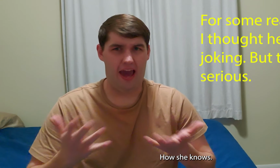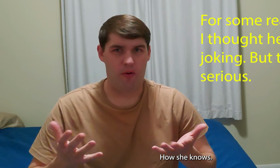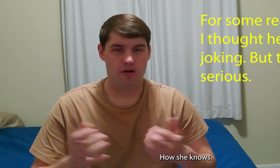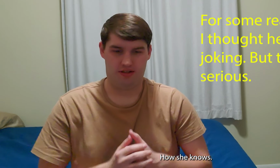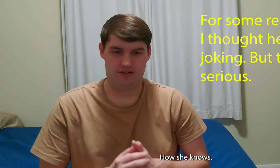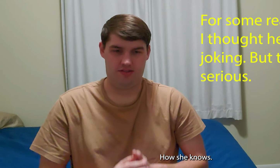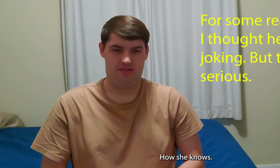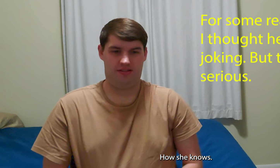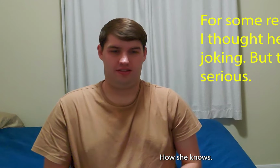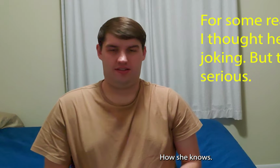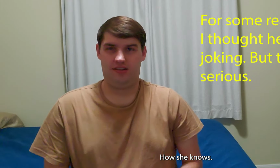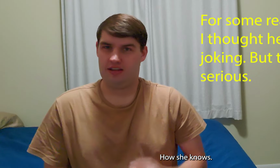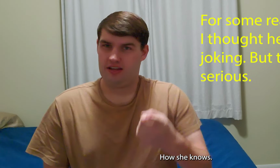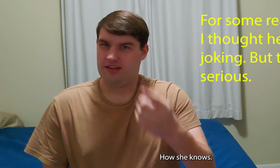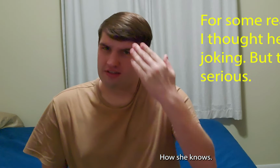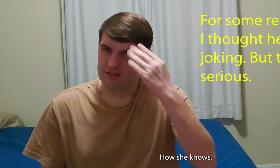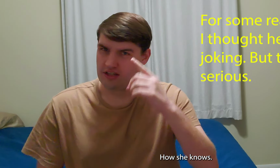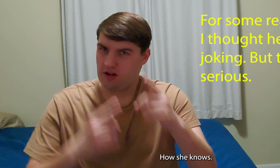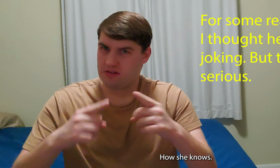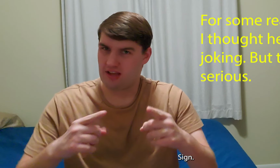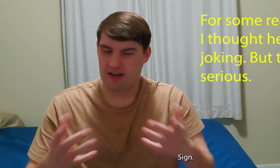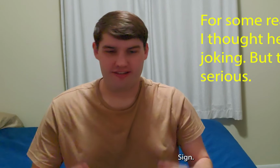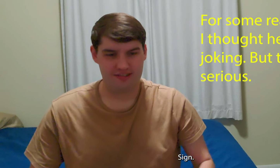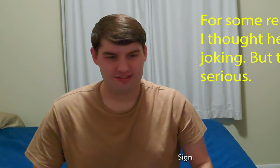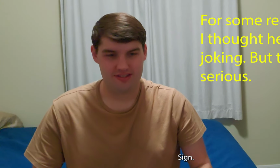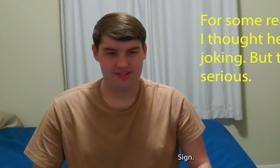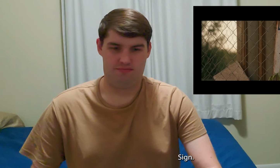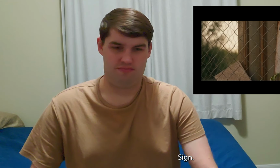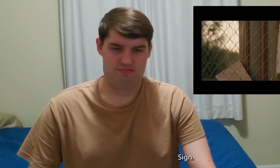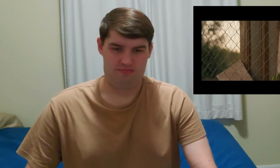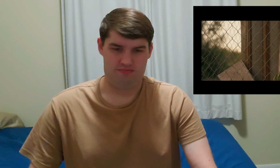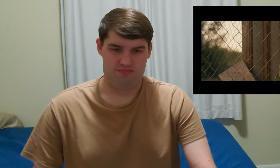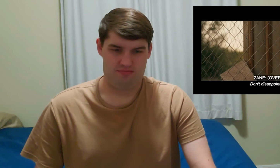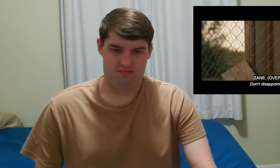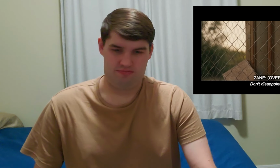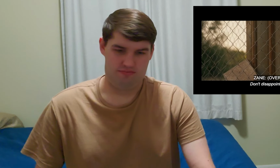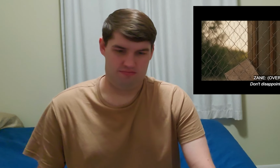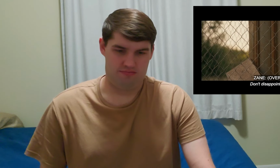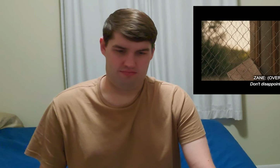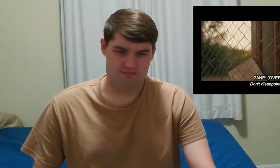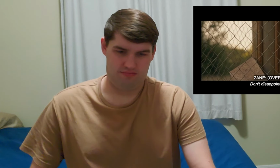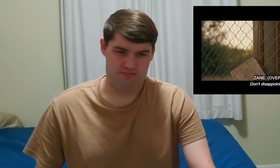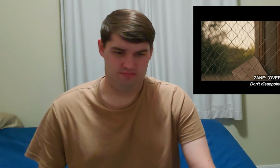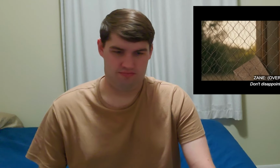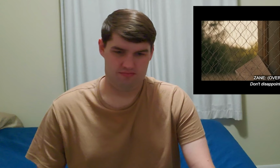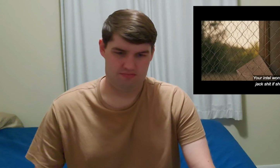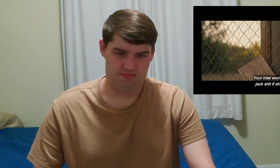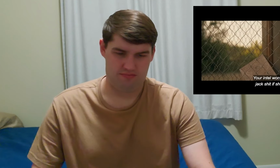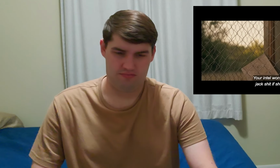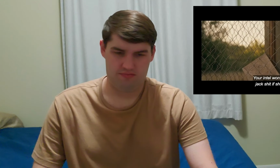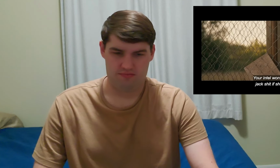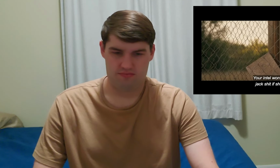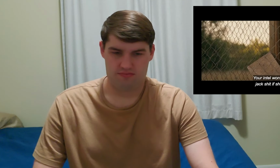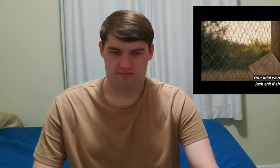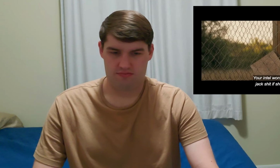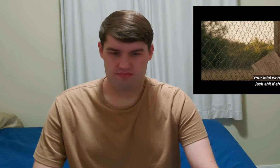How? Is she no sign? Don't disappoint me, Vicky. Your intel won't be worth jack